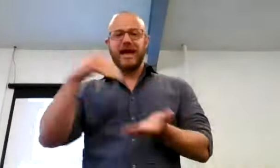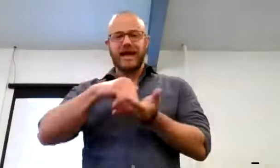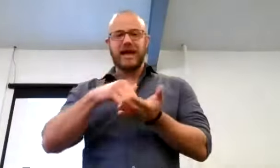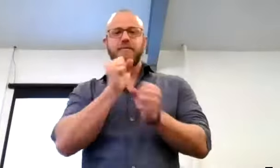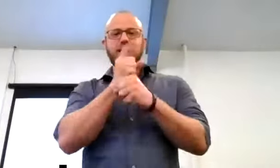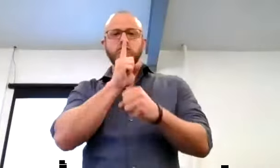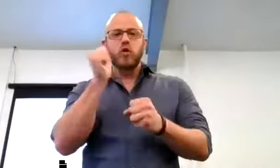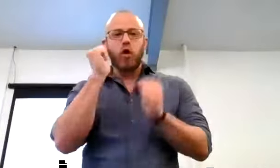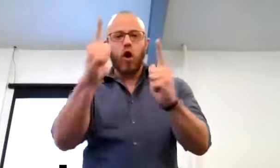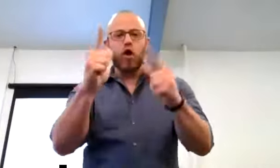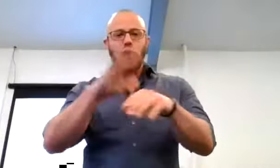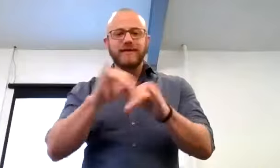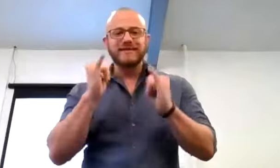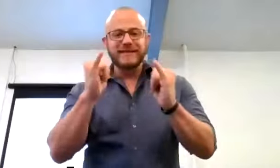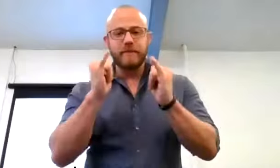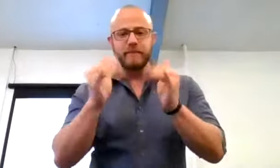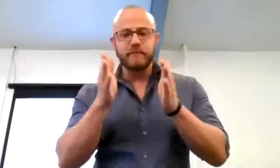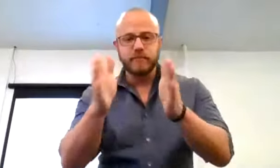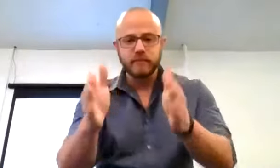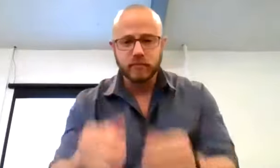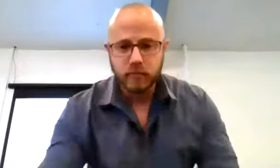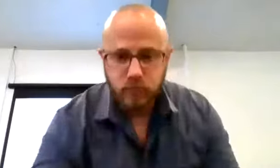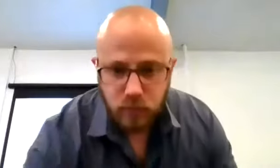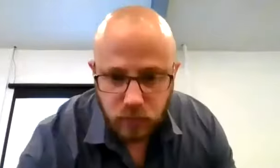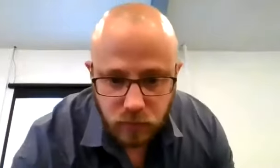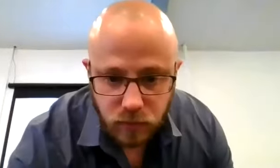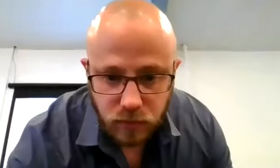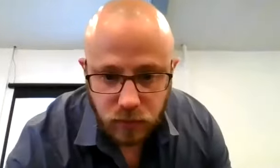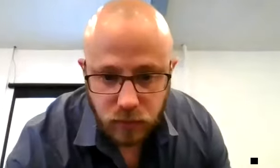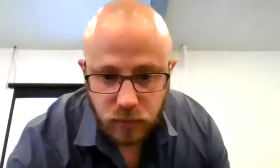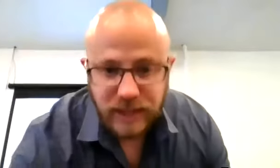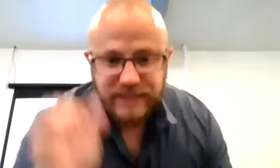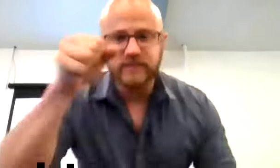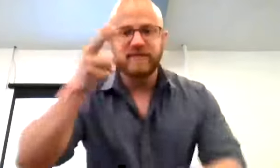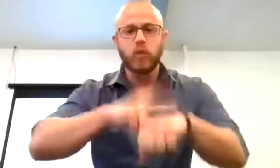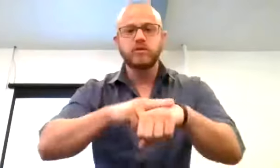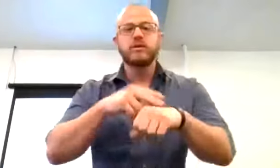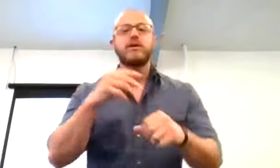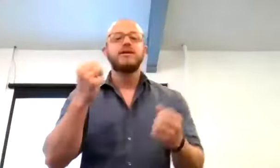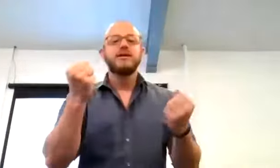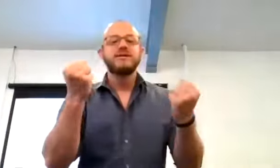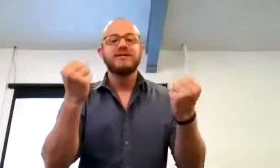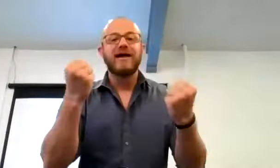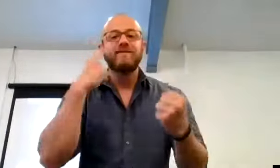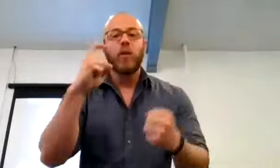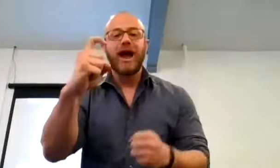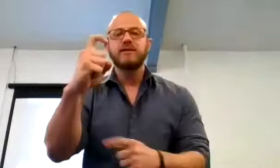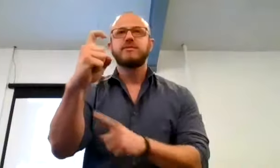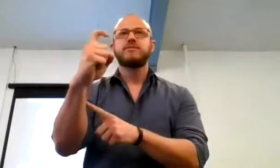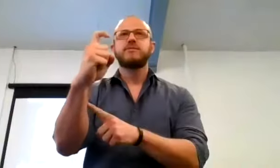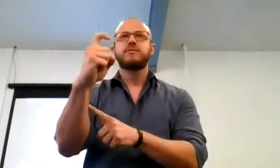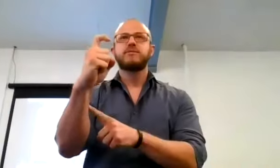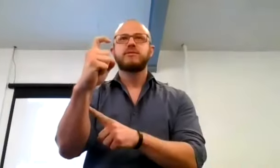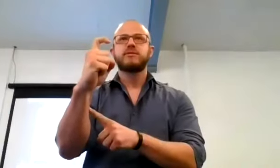through Z. Okay? Make sure you all are on the same page. Yes, of course, you can sign, oh, the